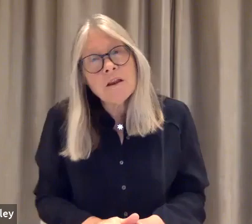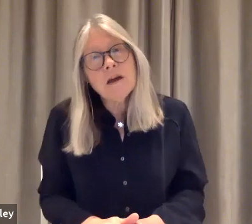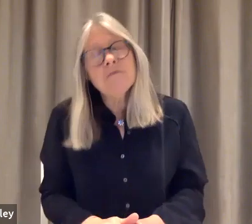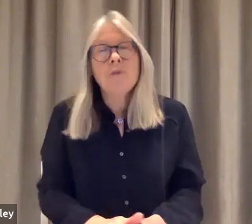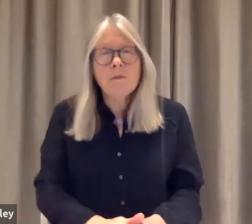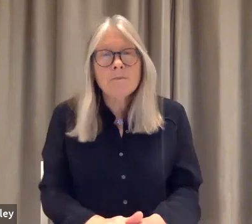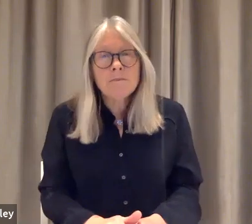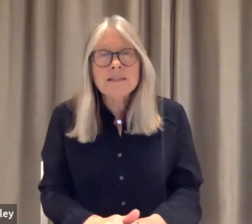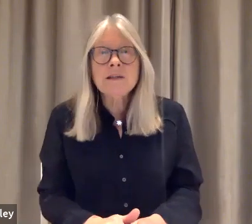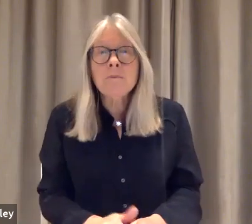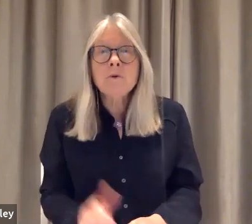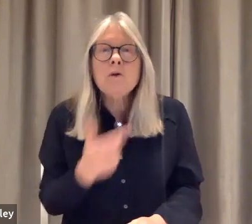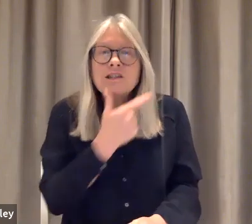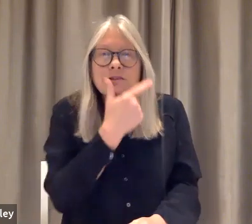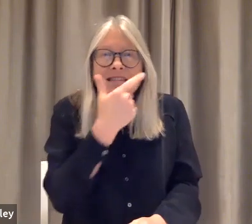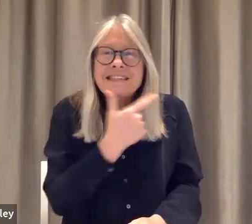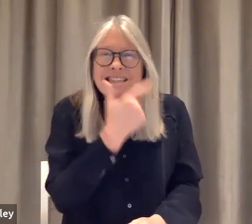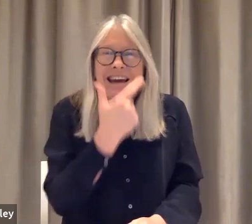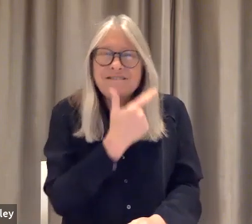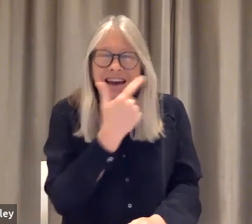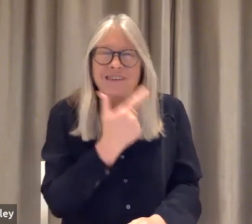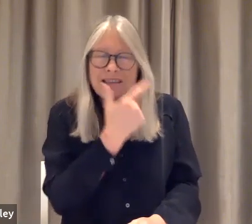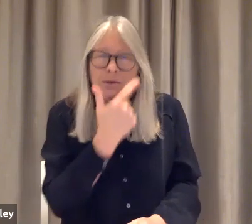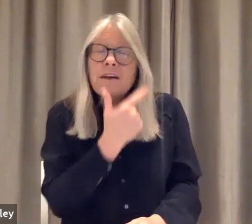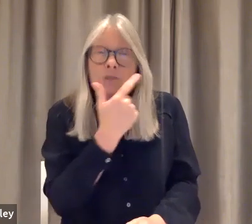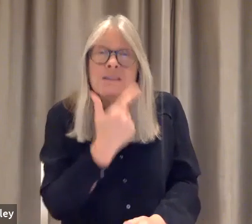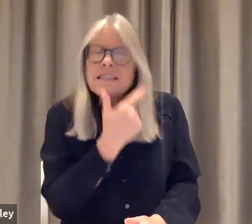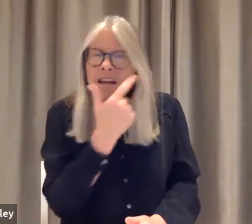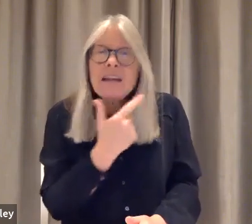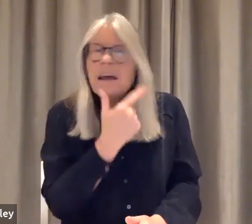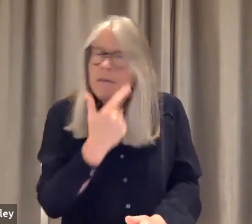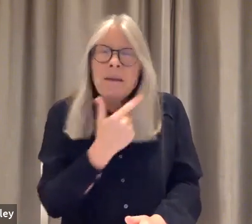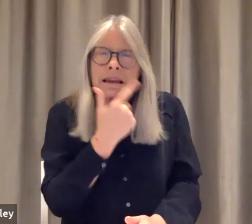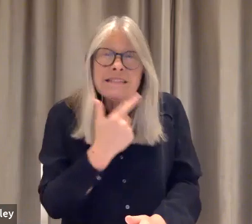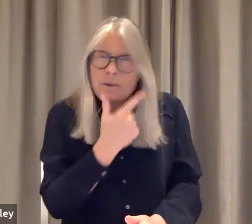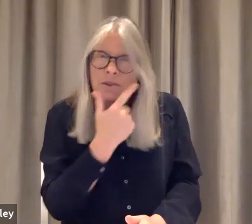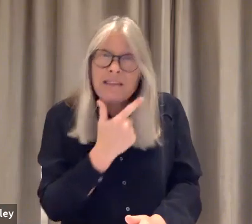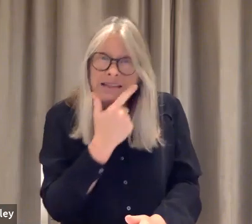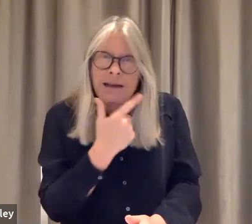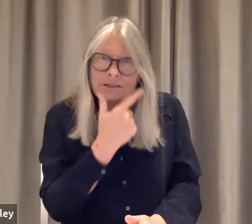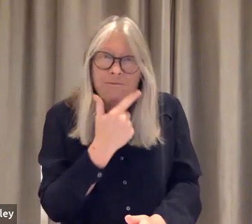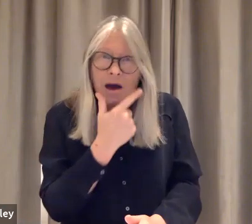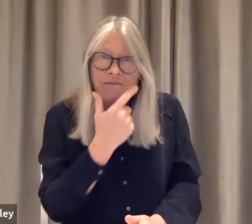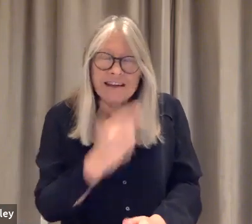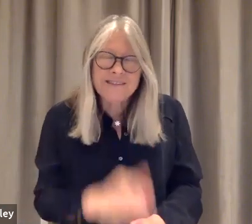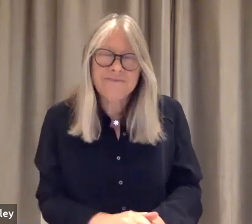learned from Mr. Tumble, who actually uses this sign for happy. So if they've used that sign, then please stick with that. That's absolutely perfect. That's